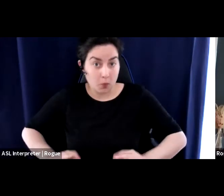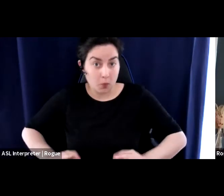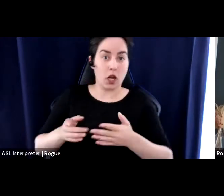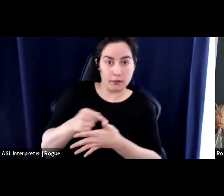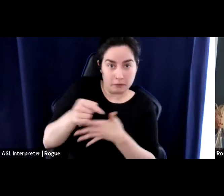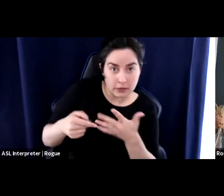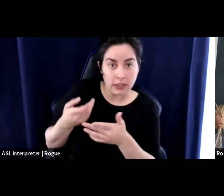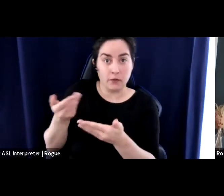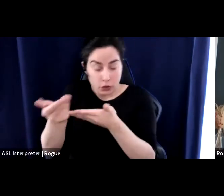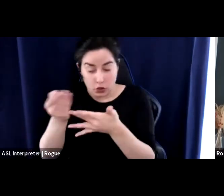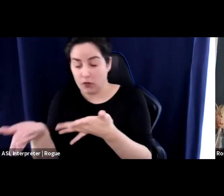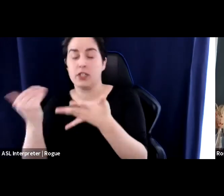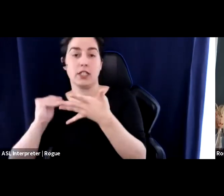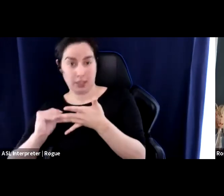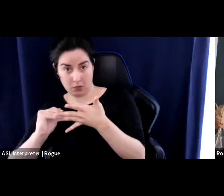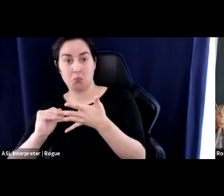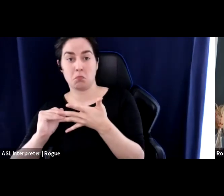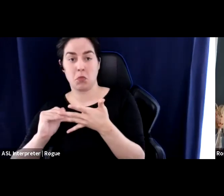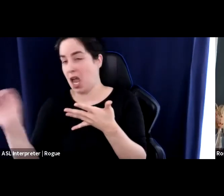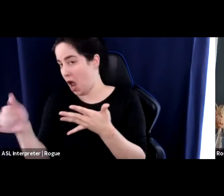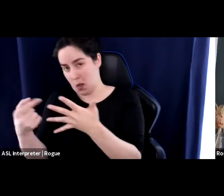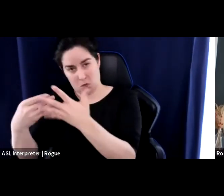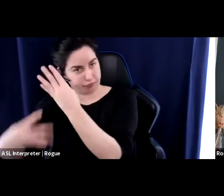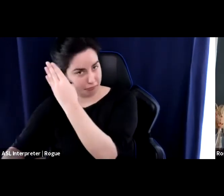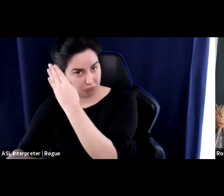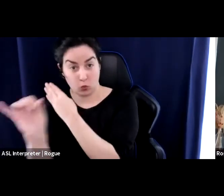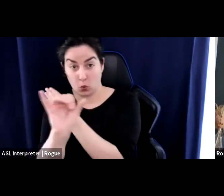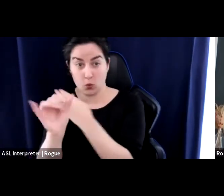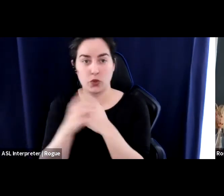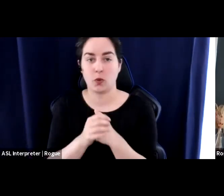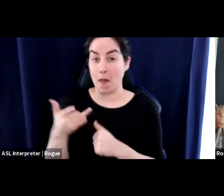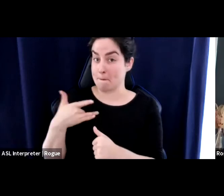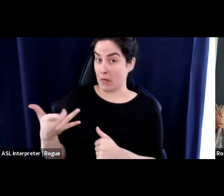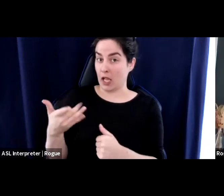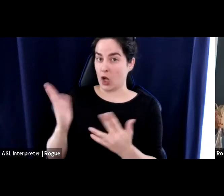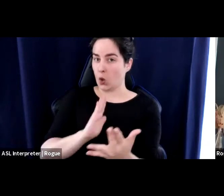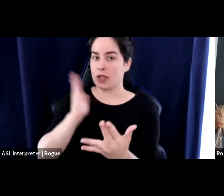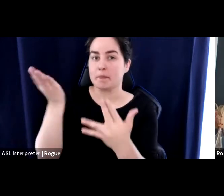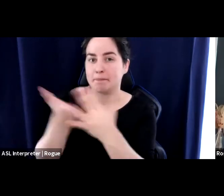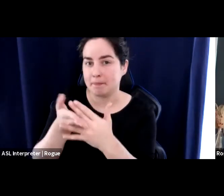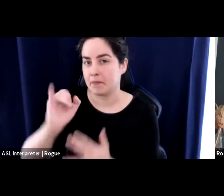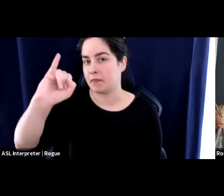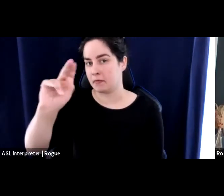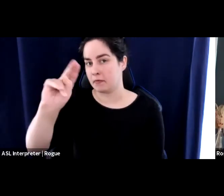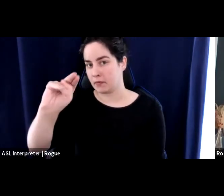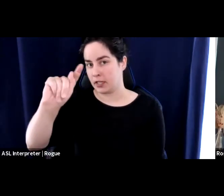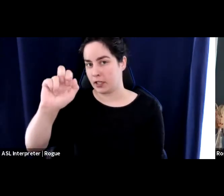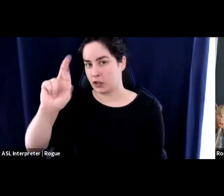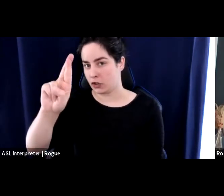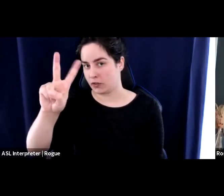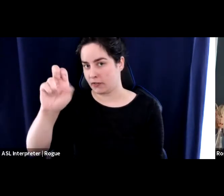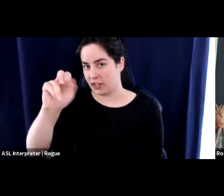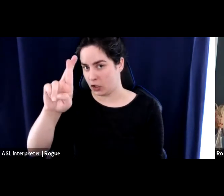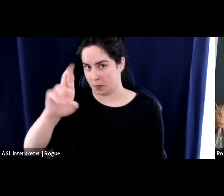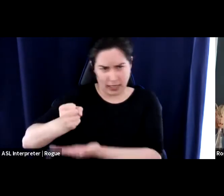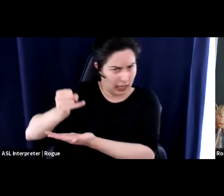courts has been mostly been as an intervener before the courts. So an intervener is someone who's not originally a